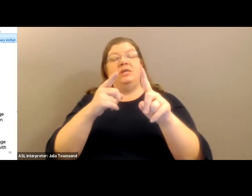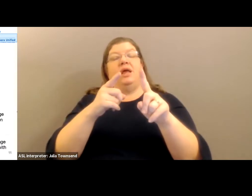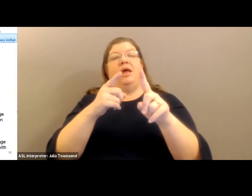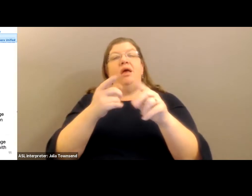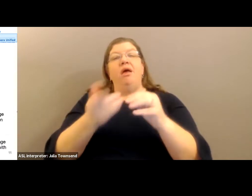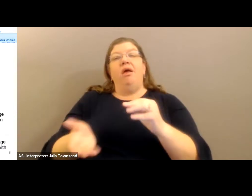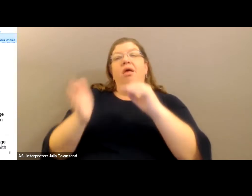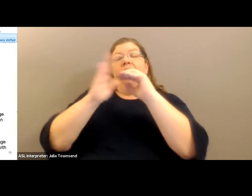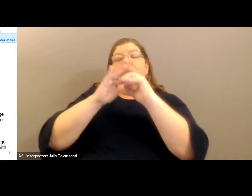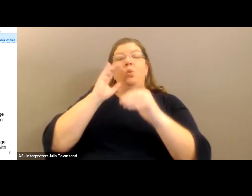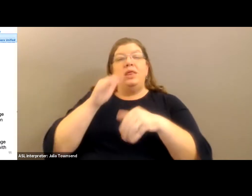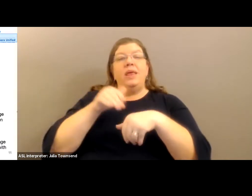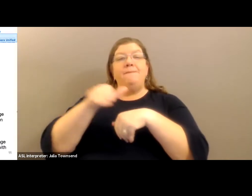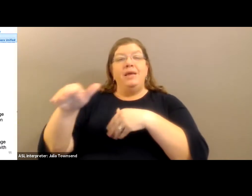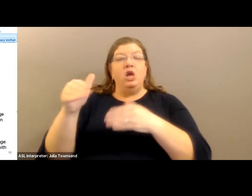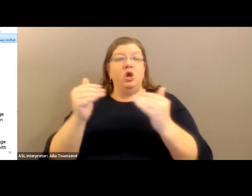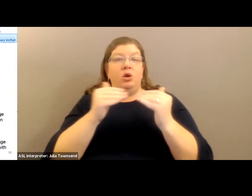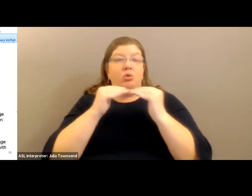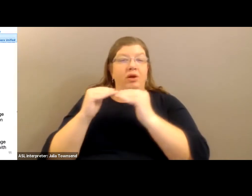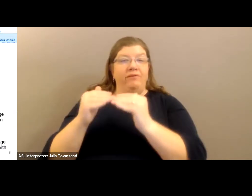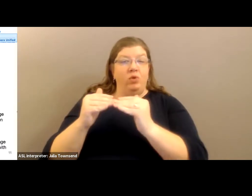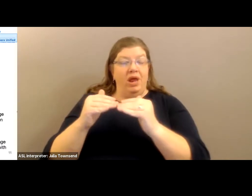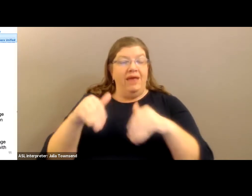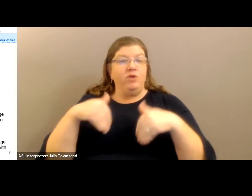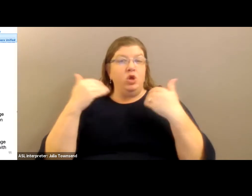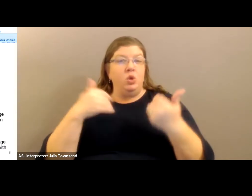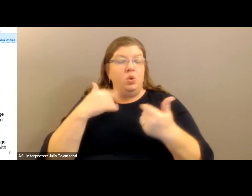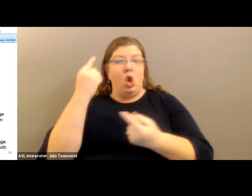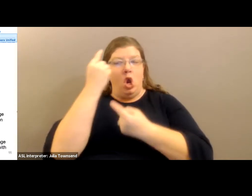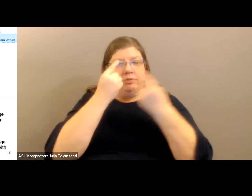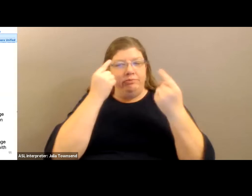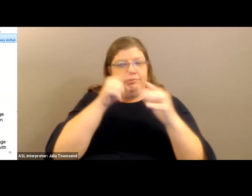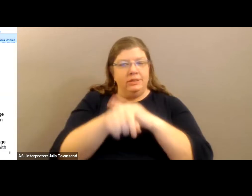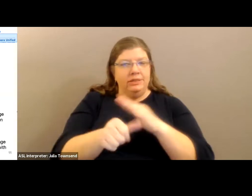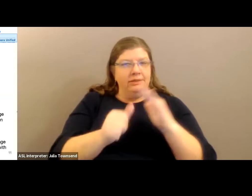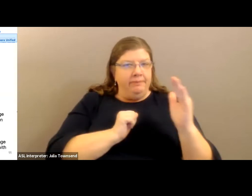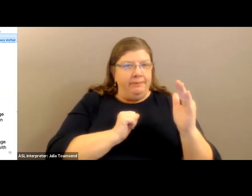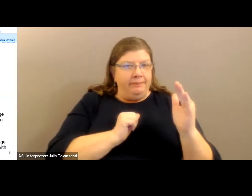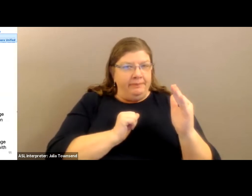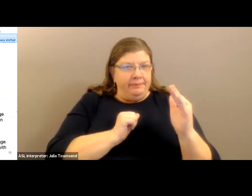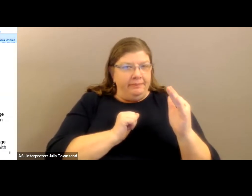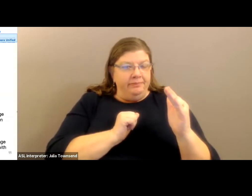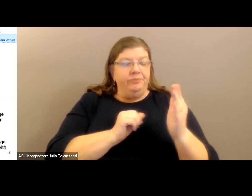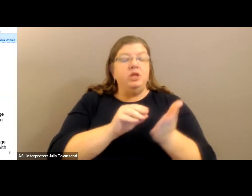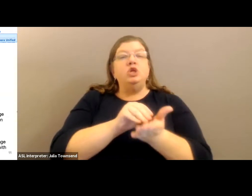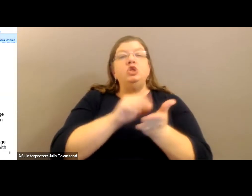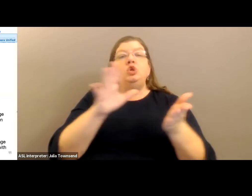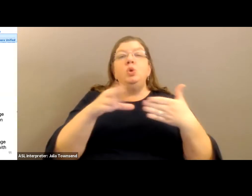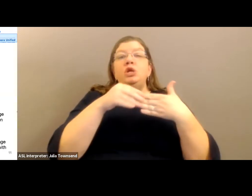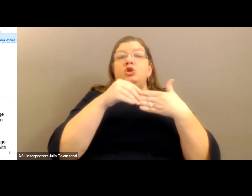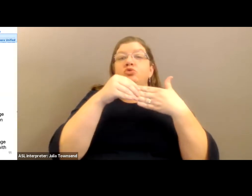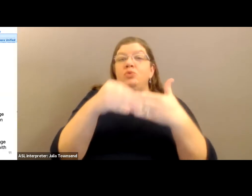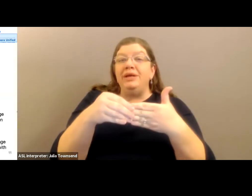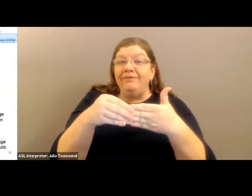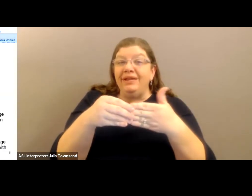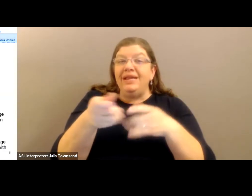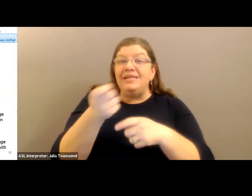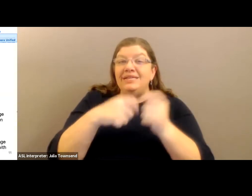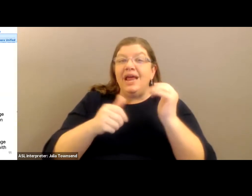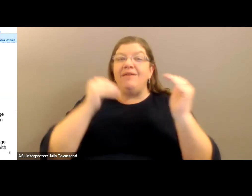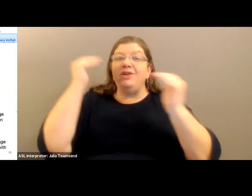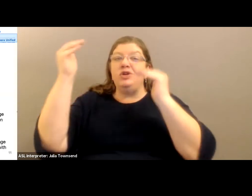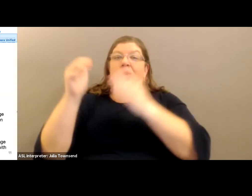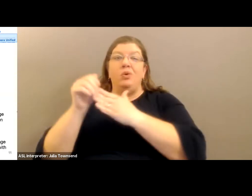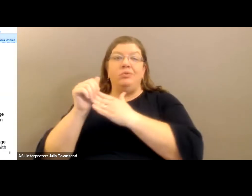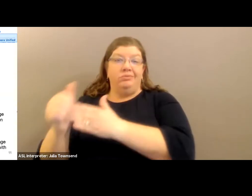peer referrals when youth are suicidal. In addition to being student-driven instead of adult-led,